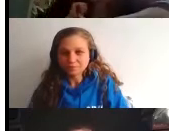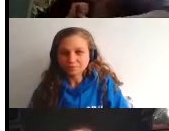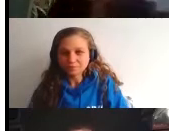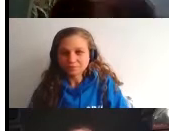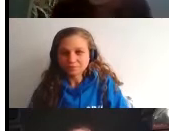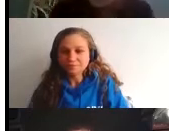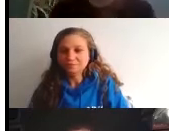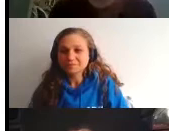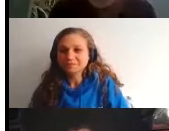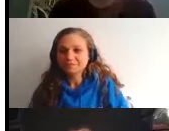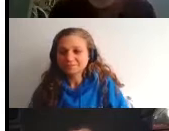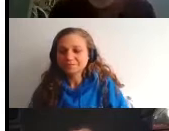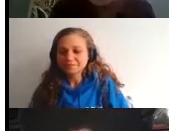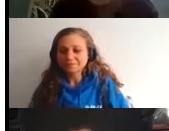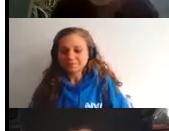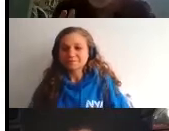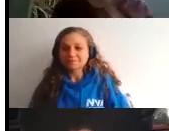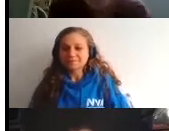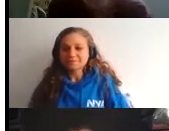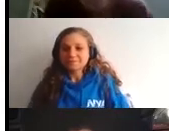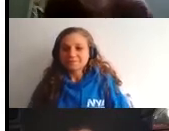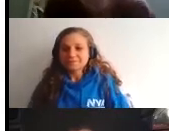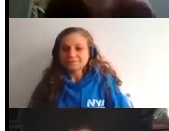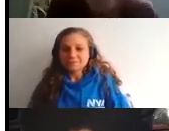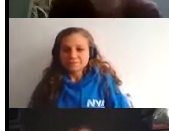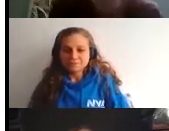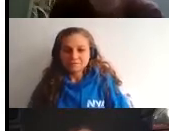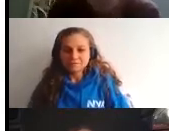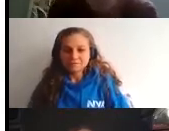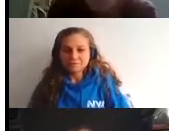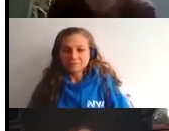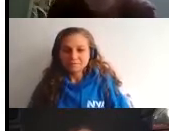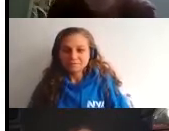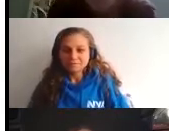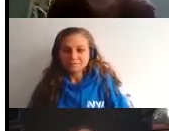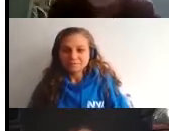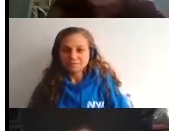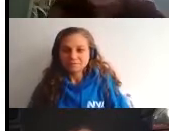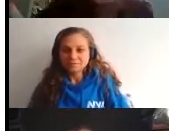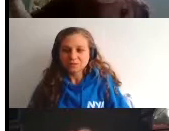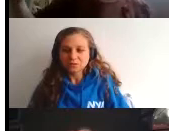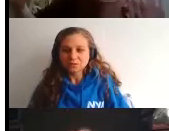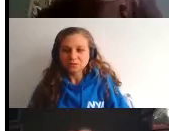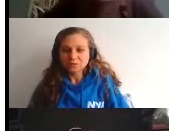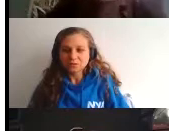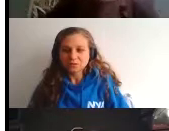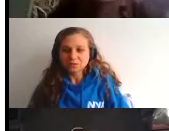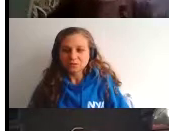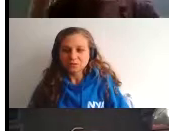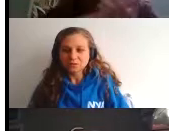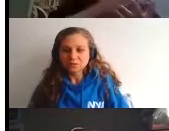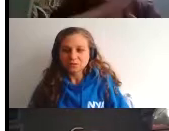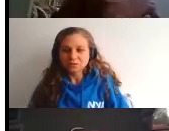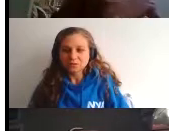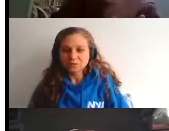around. So that's kind of how, and that's the same with all BSL as well. So whatever movement you're doing, your this hand is kind of where